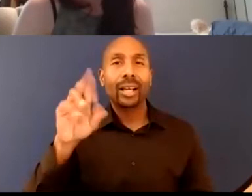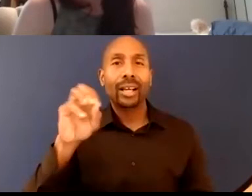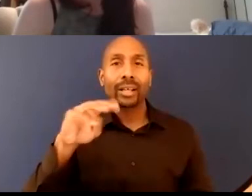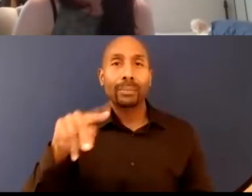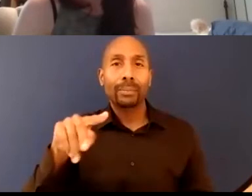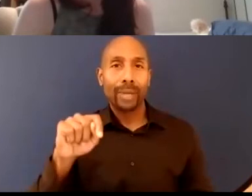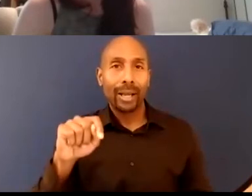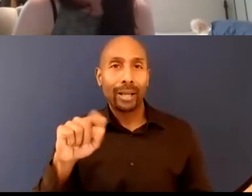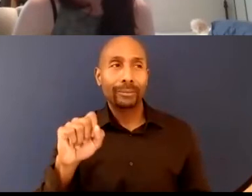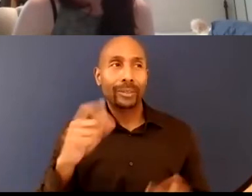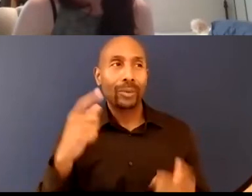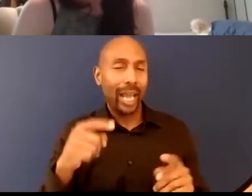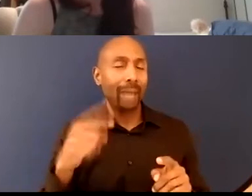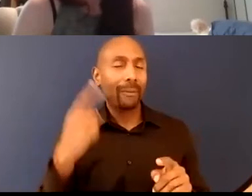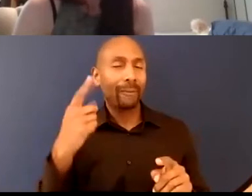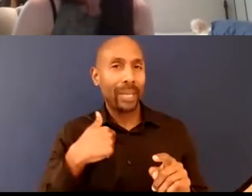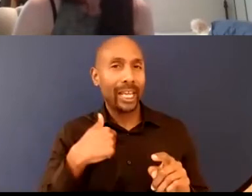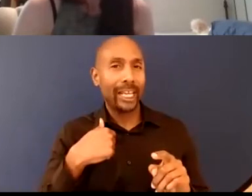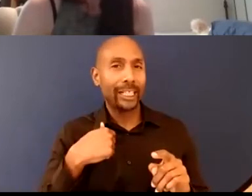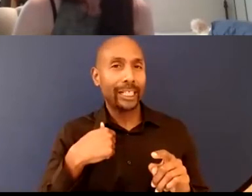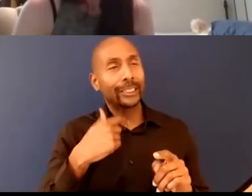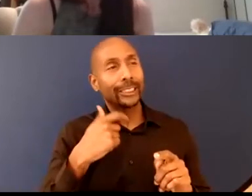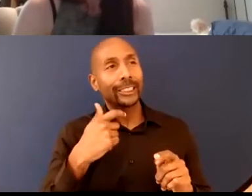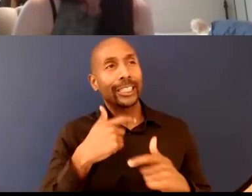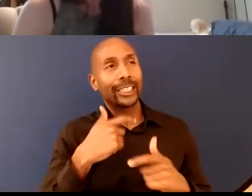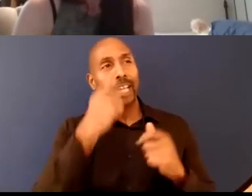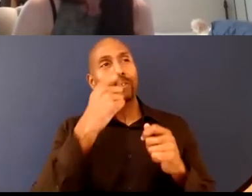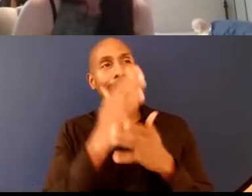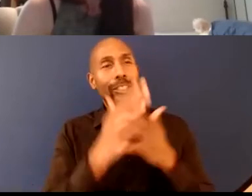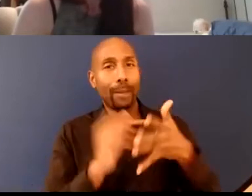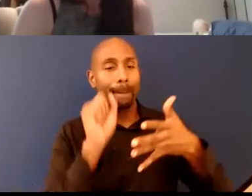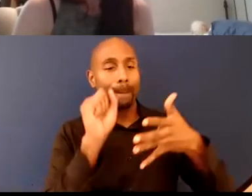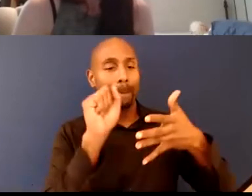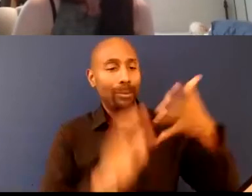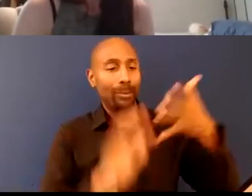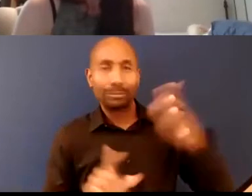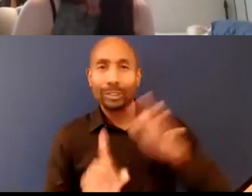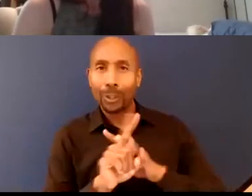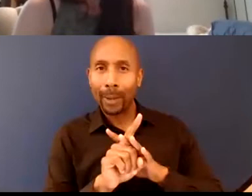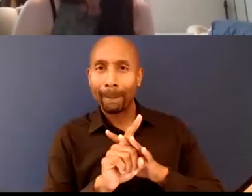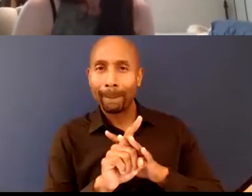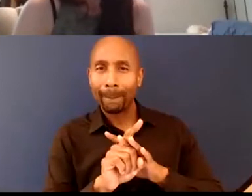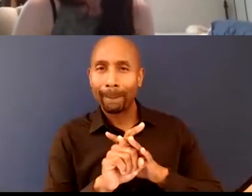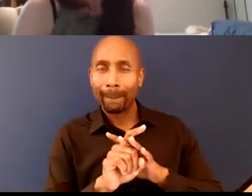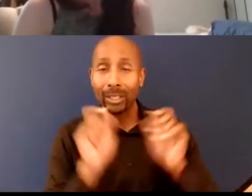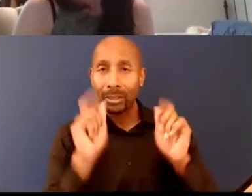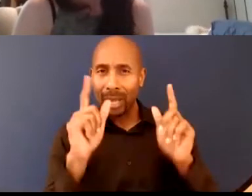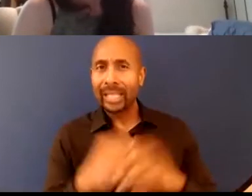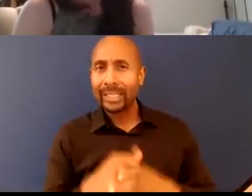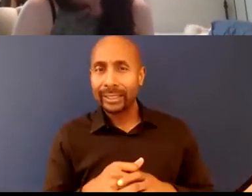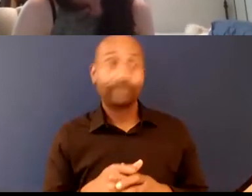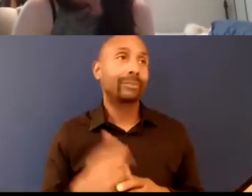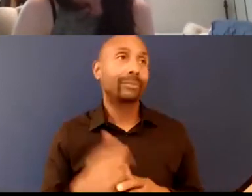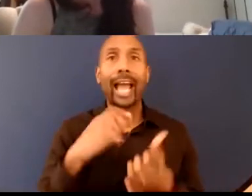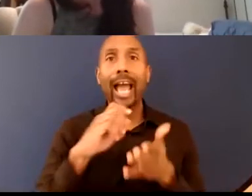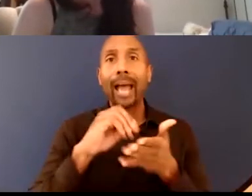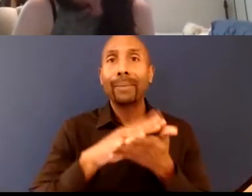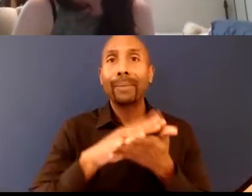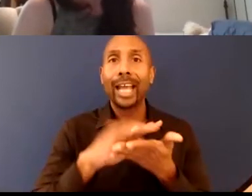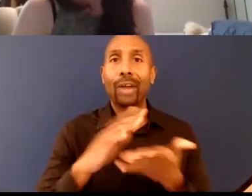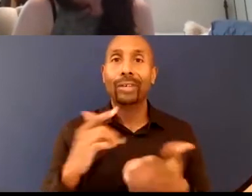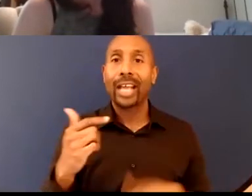And so some that surprised me were, I can digest peanuts and